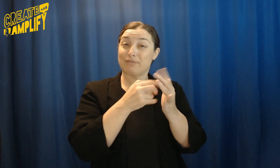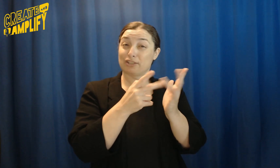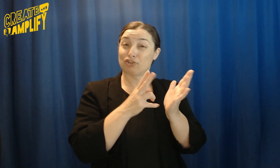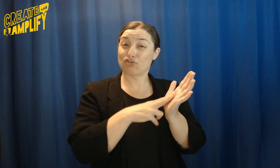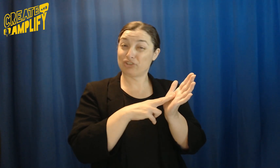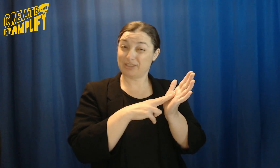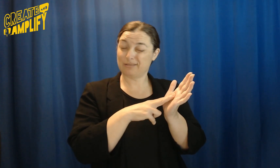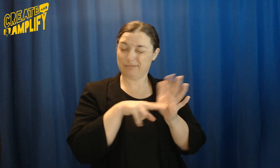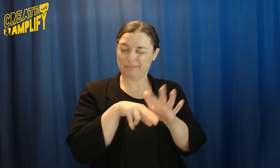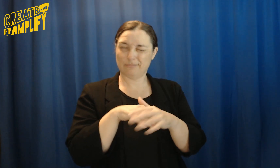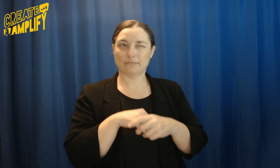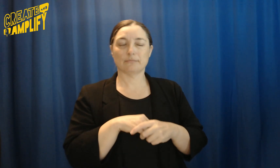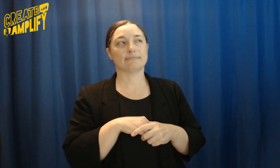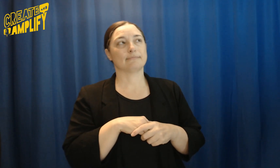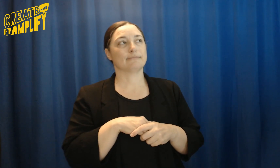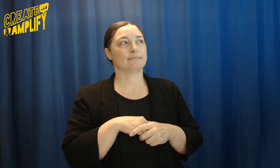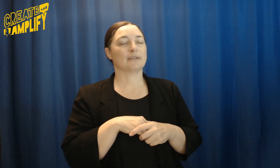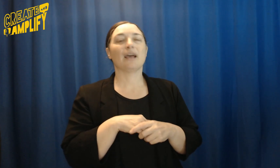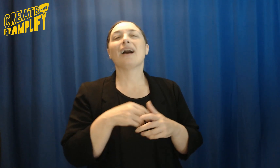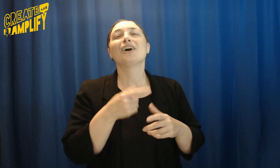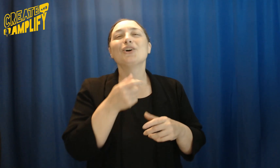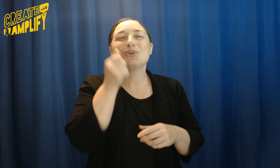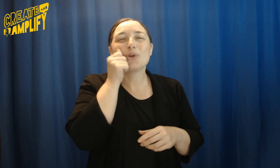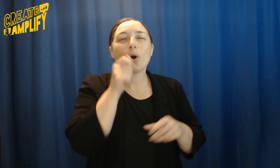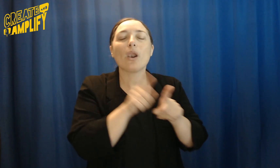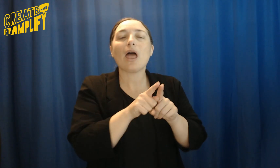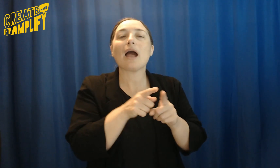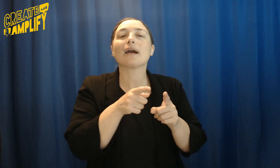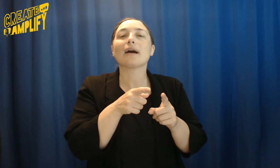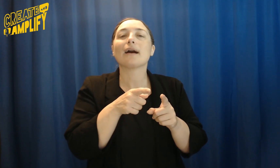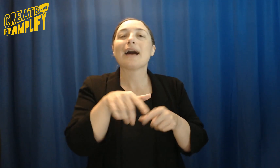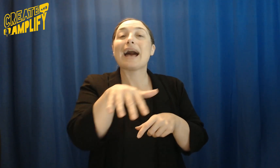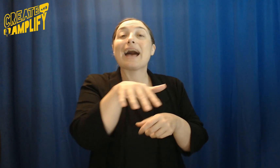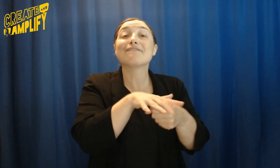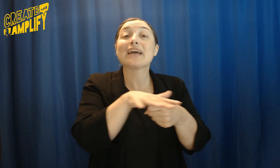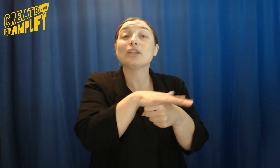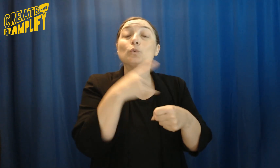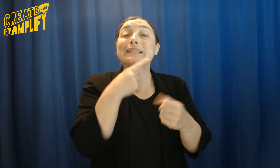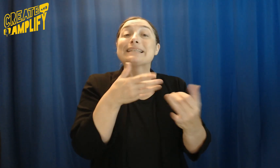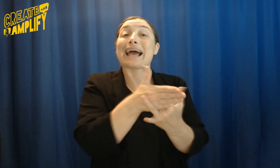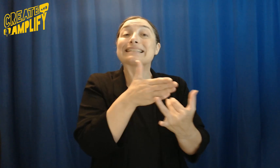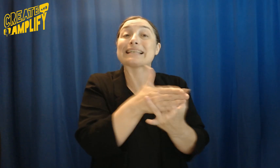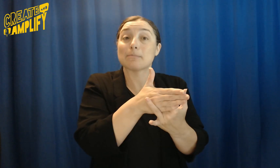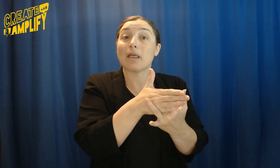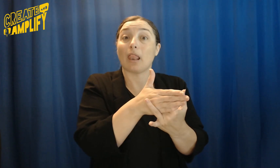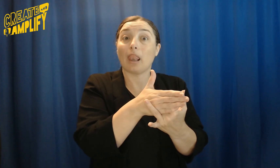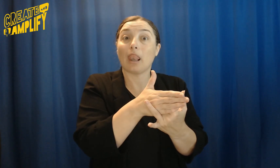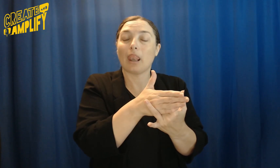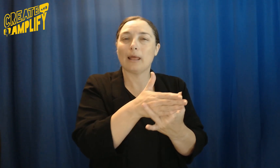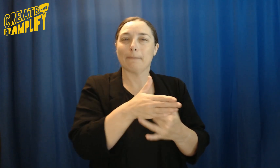a venue boasts how accessible they are and their version of access is pretty